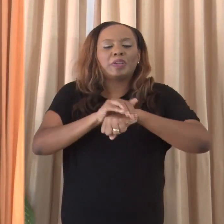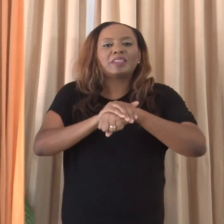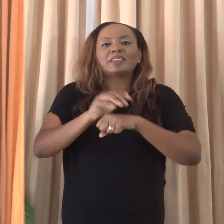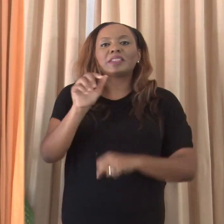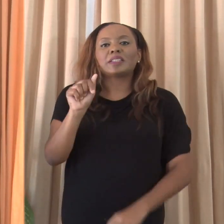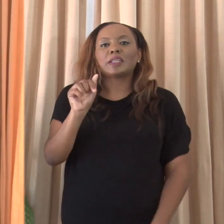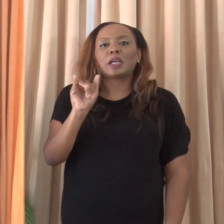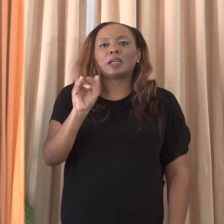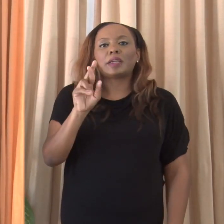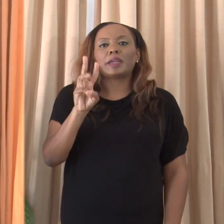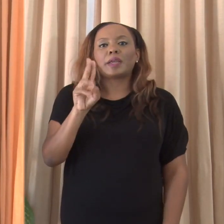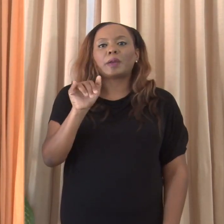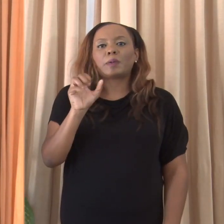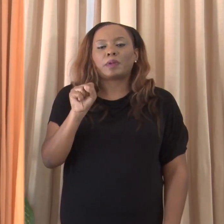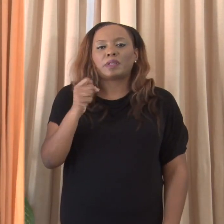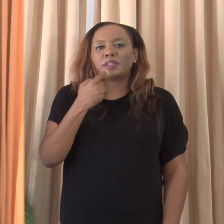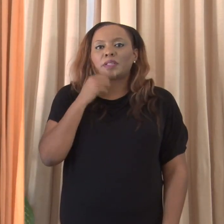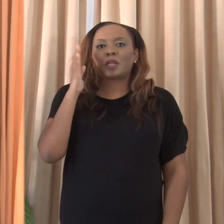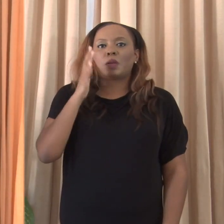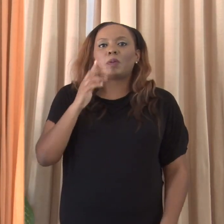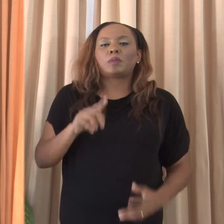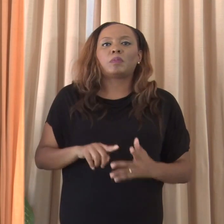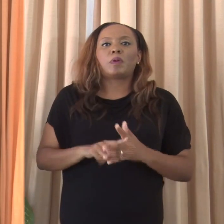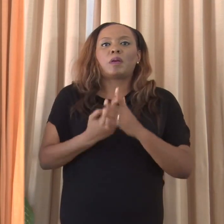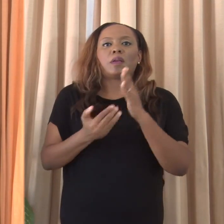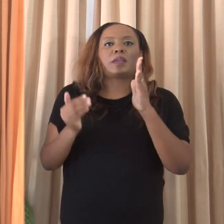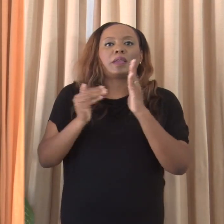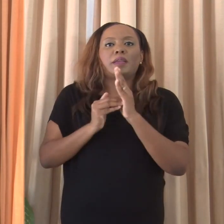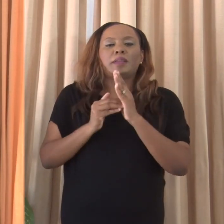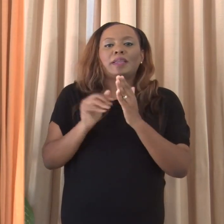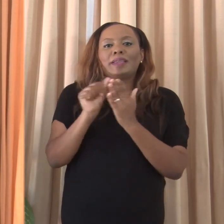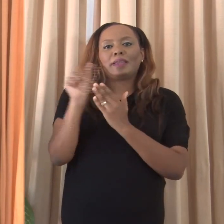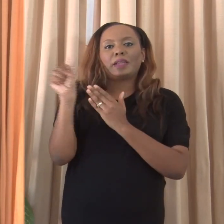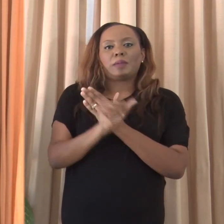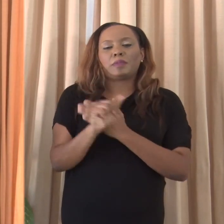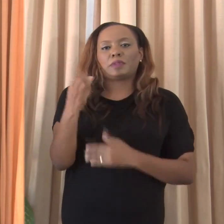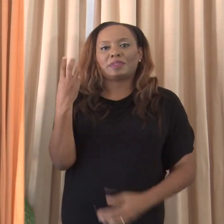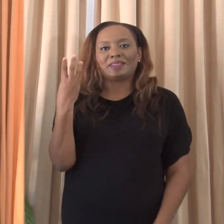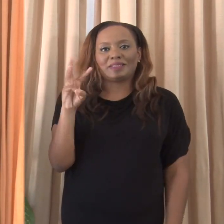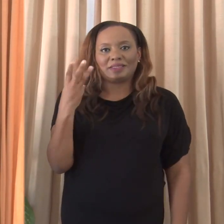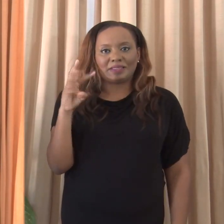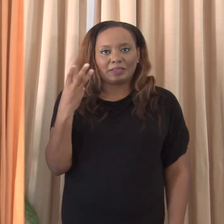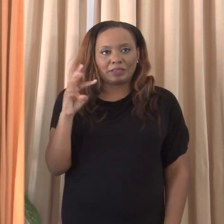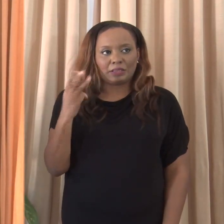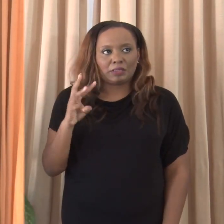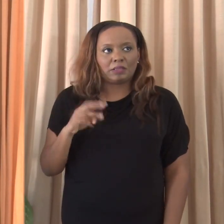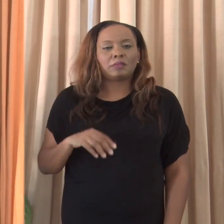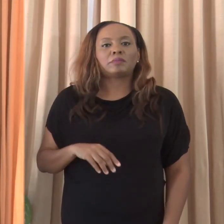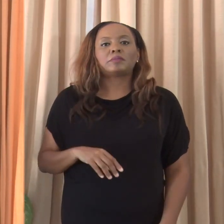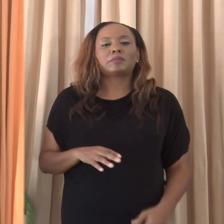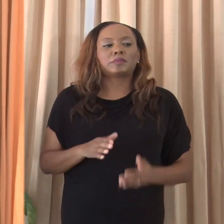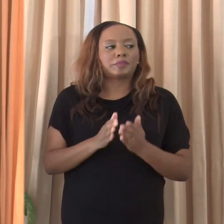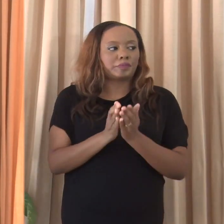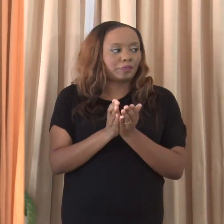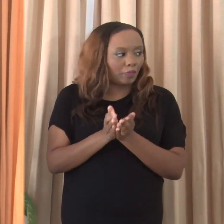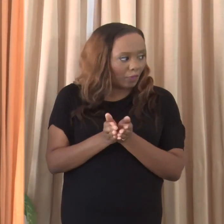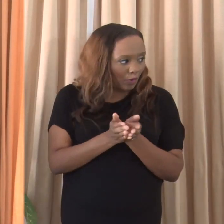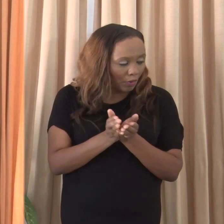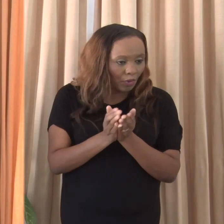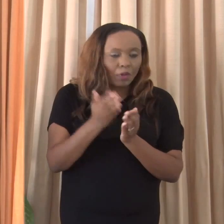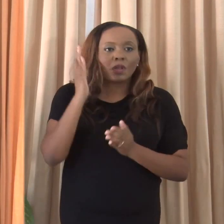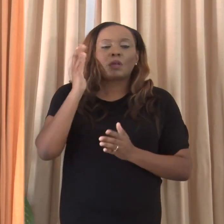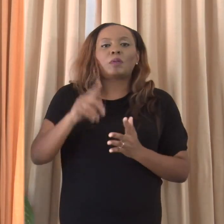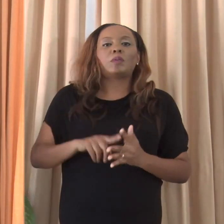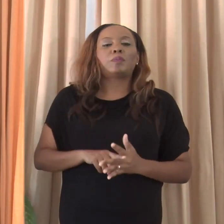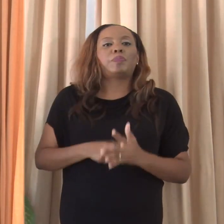will recommence their service to Barbados on the 16th of April. The cruise line industry is looking to recommence